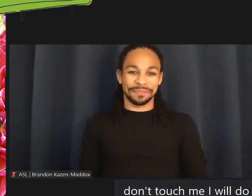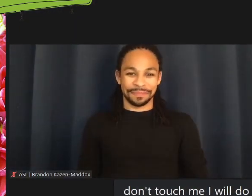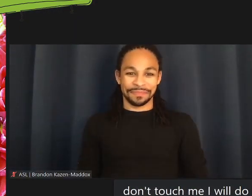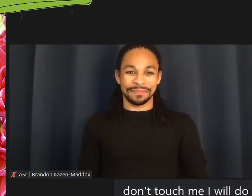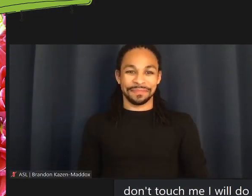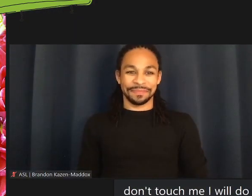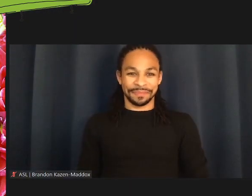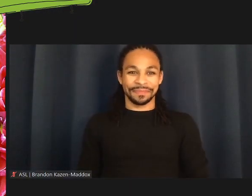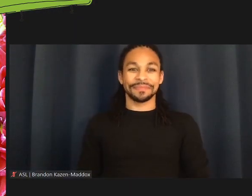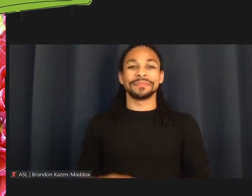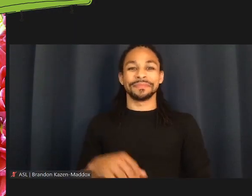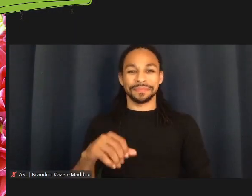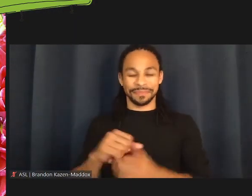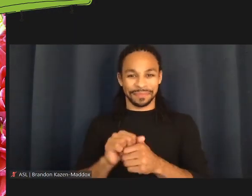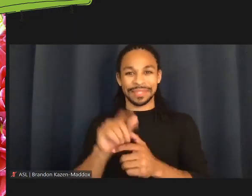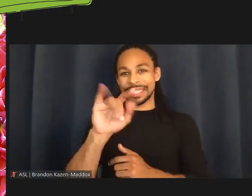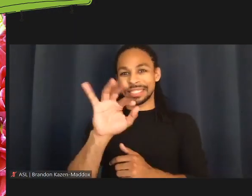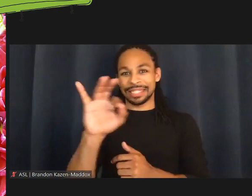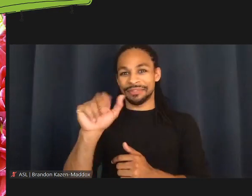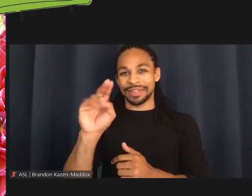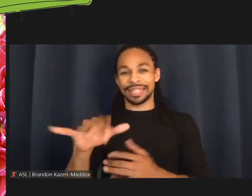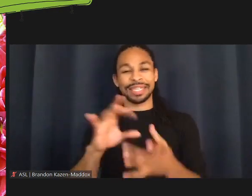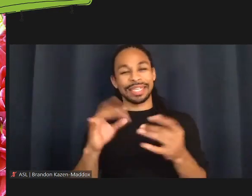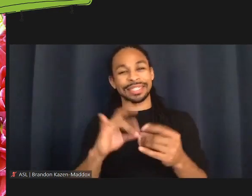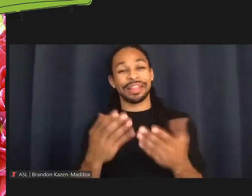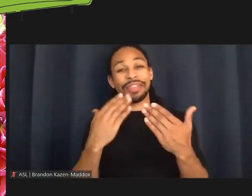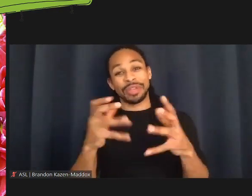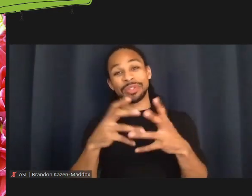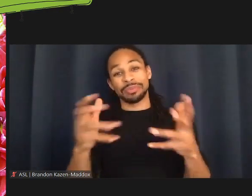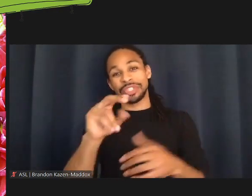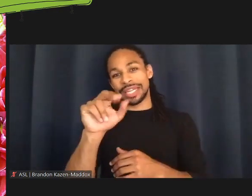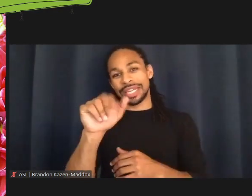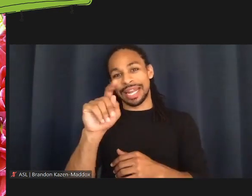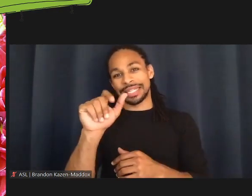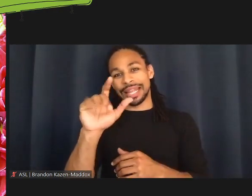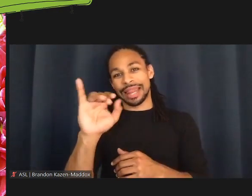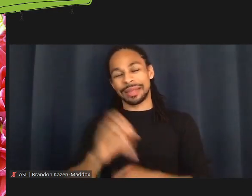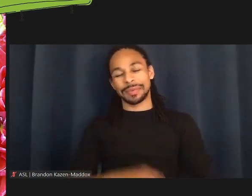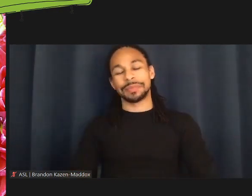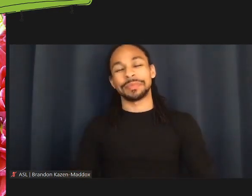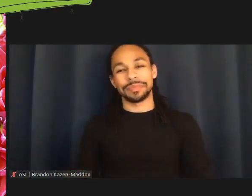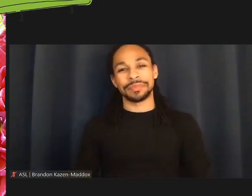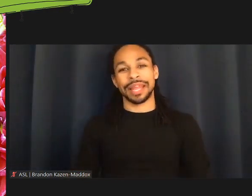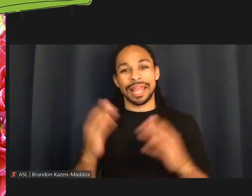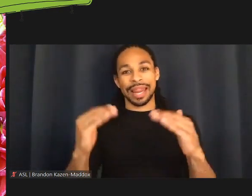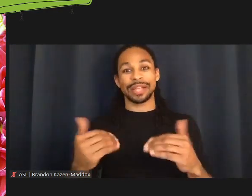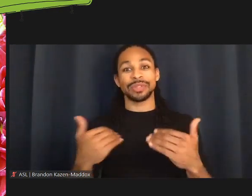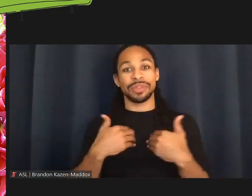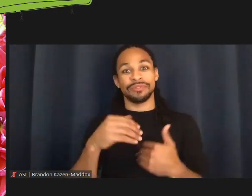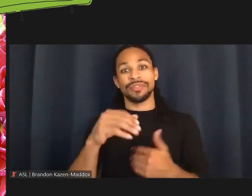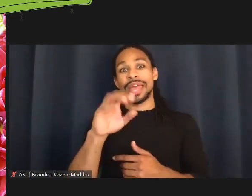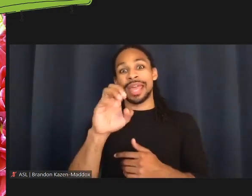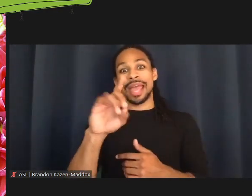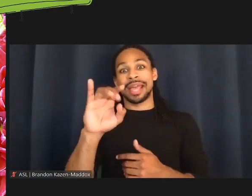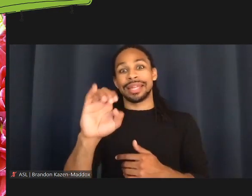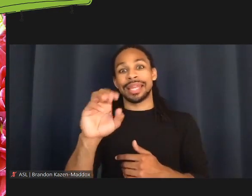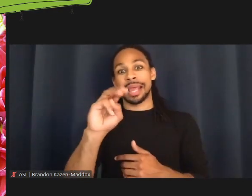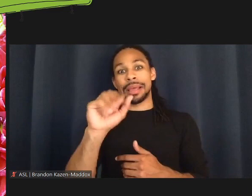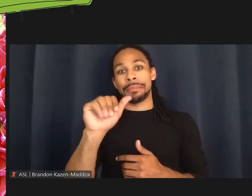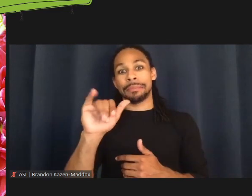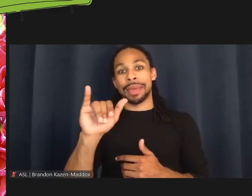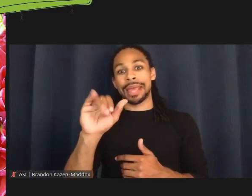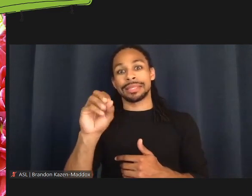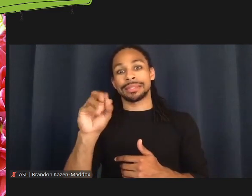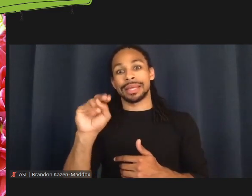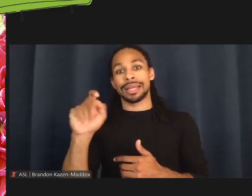Thank you so much, Natalie. Up next, we have Eddie Maisonet. And then after Eddie reads, we